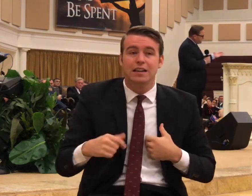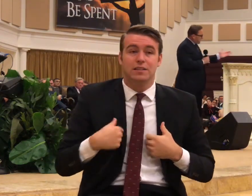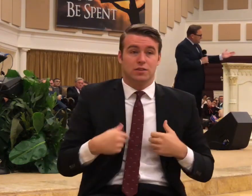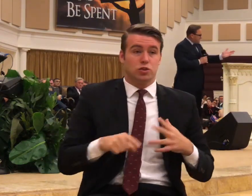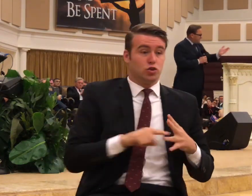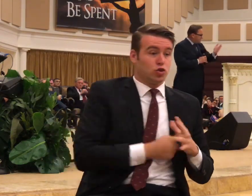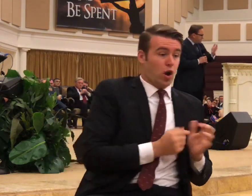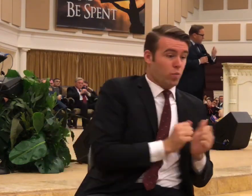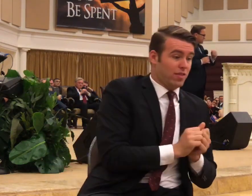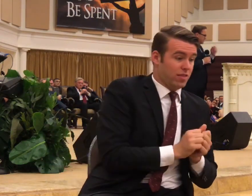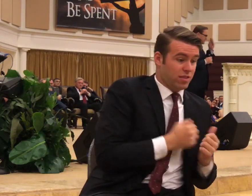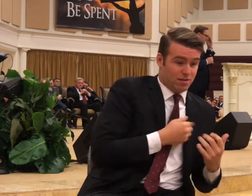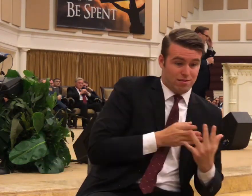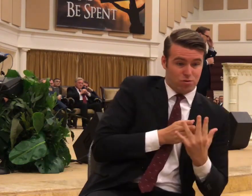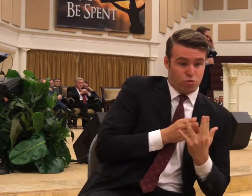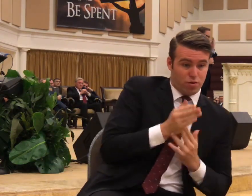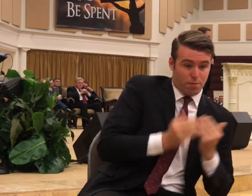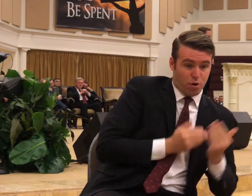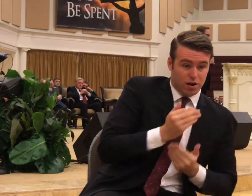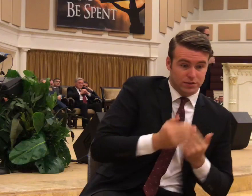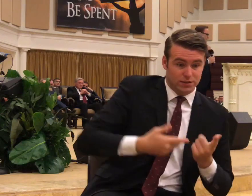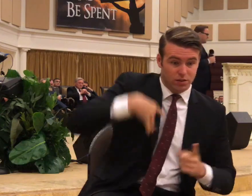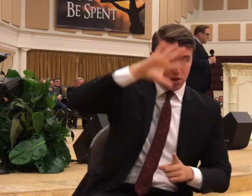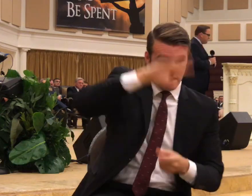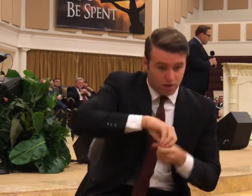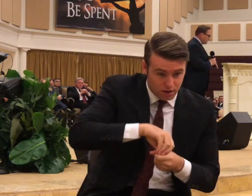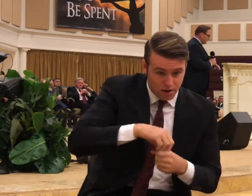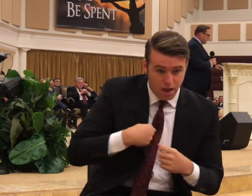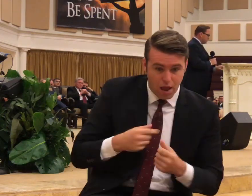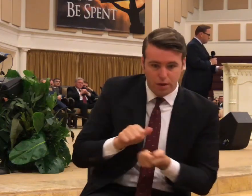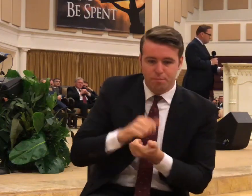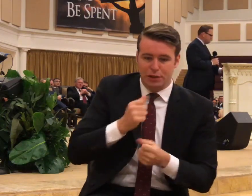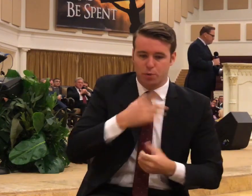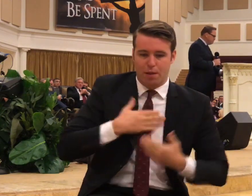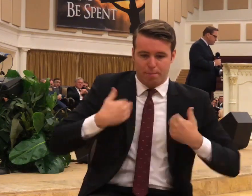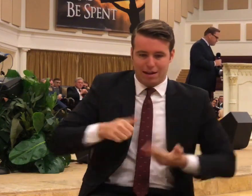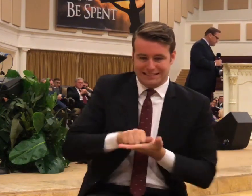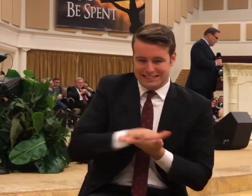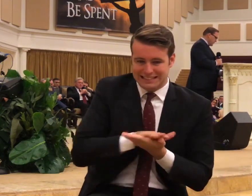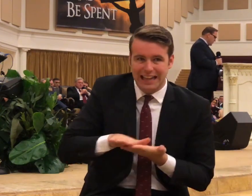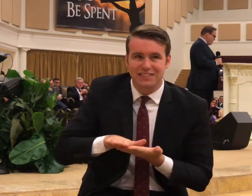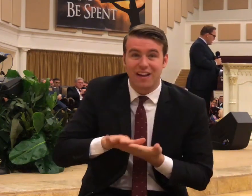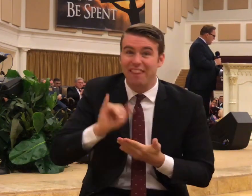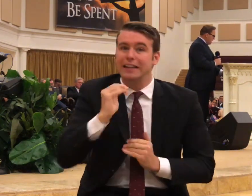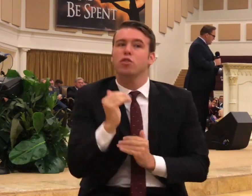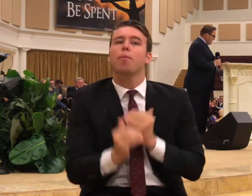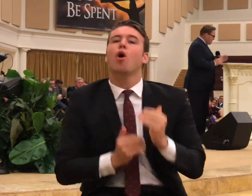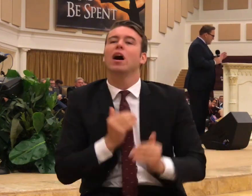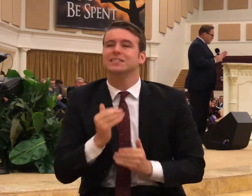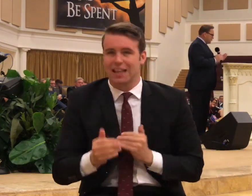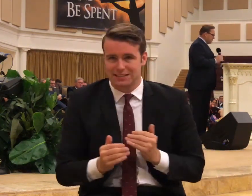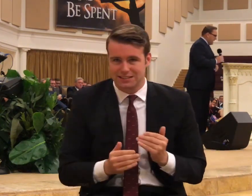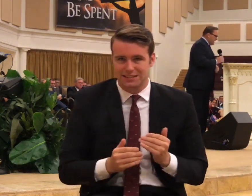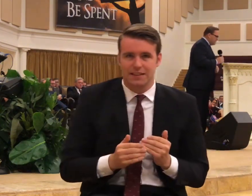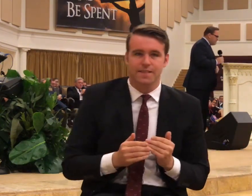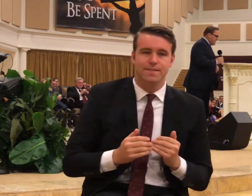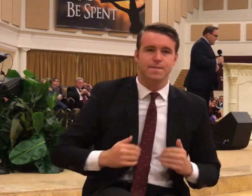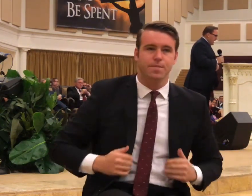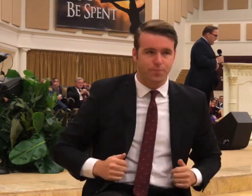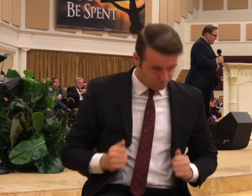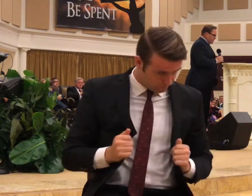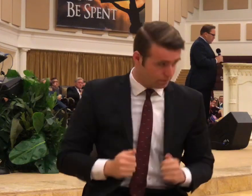from justification through the process of sanctification. Everybody say the process. So let me